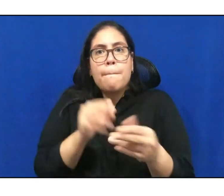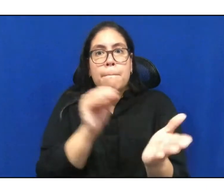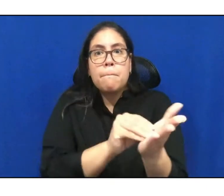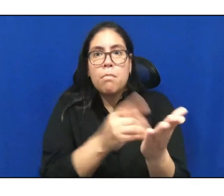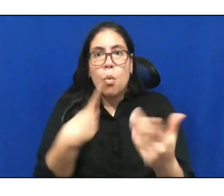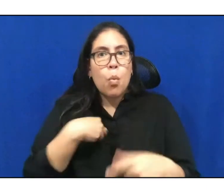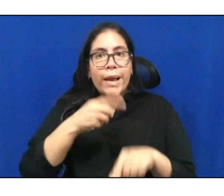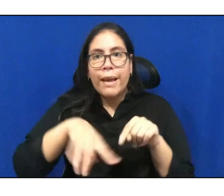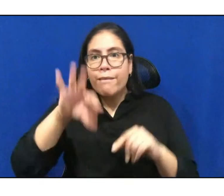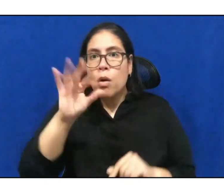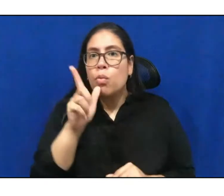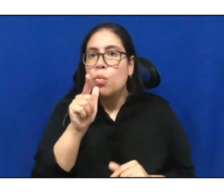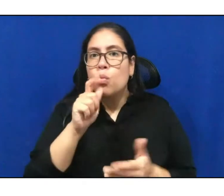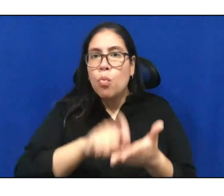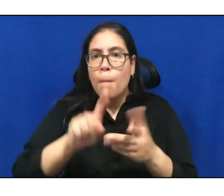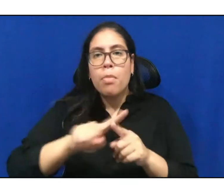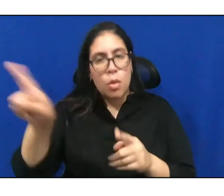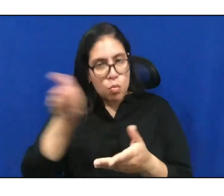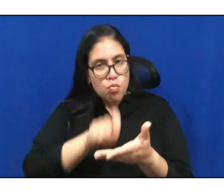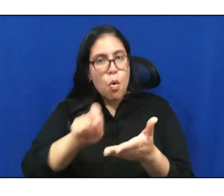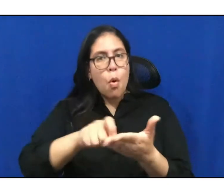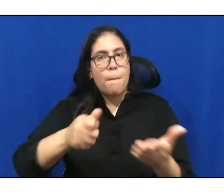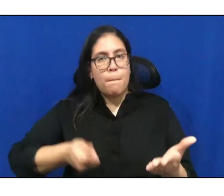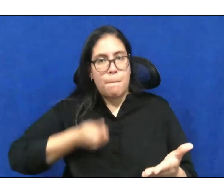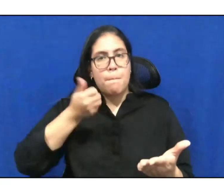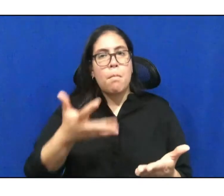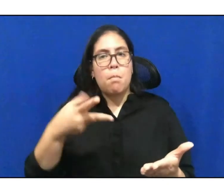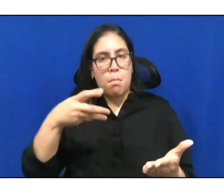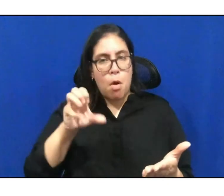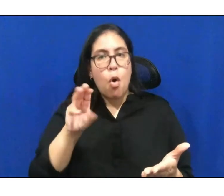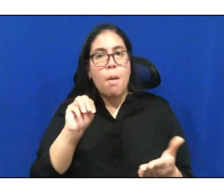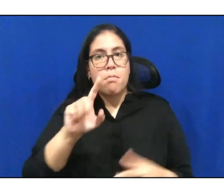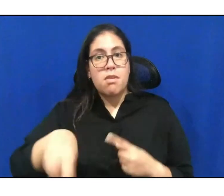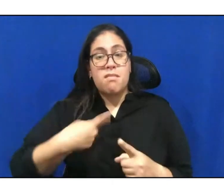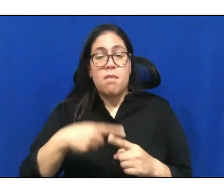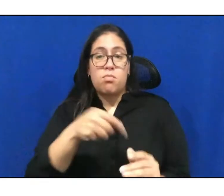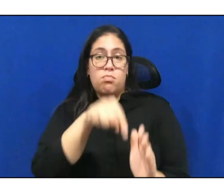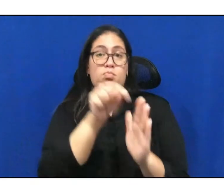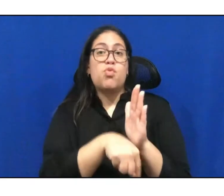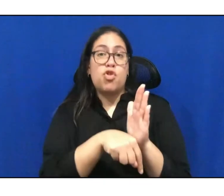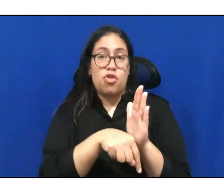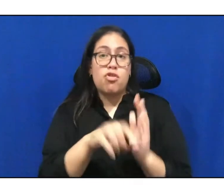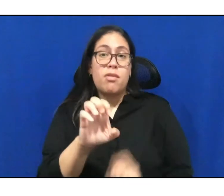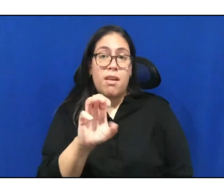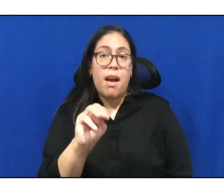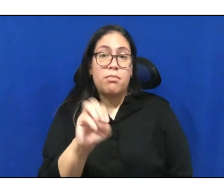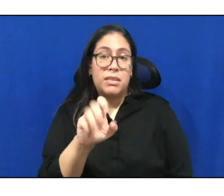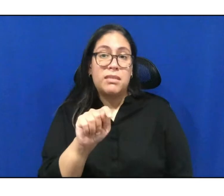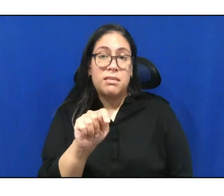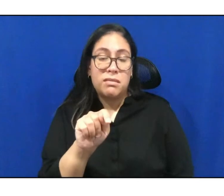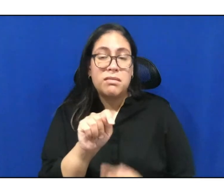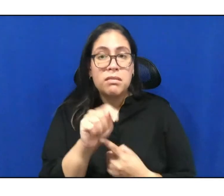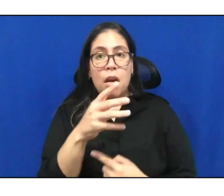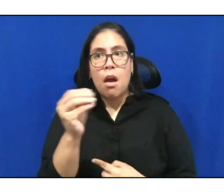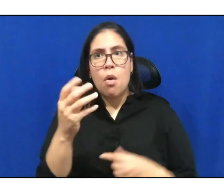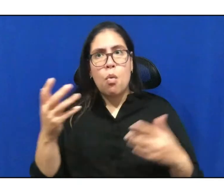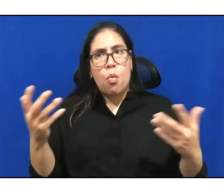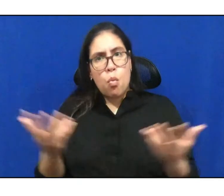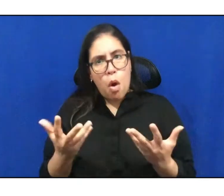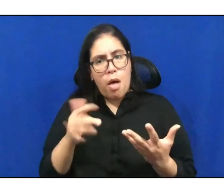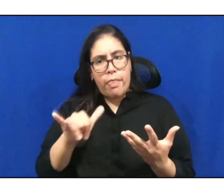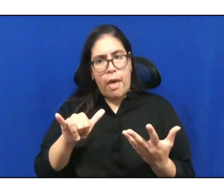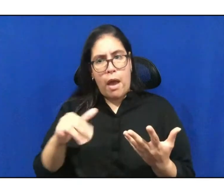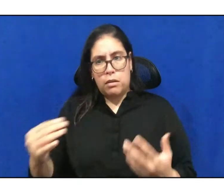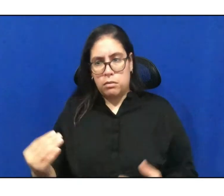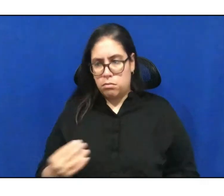writing poems about the murder of Emmett Till. And what it's inspiring and what it